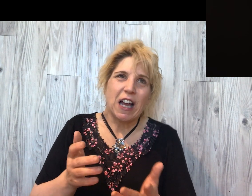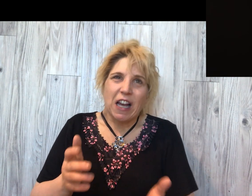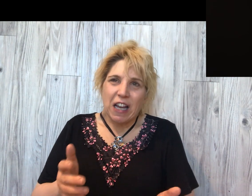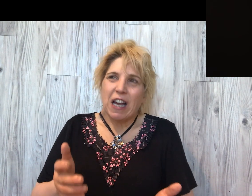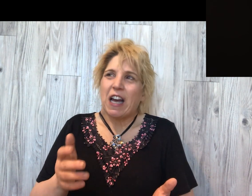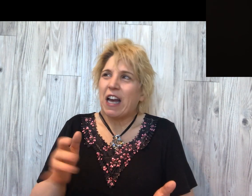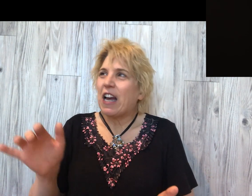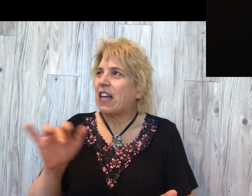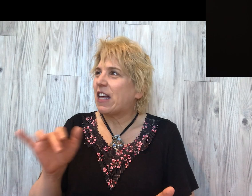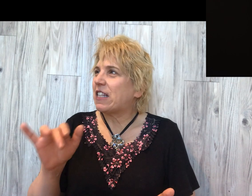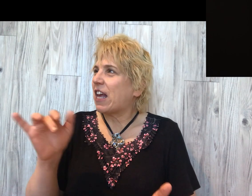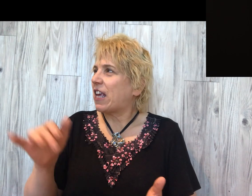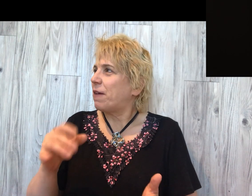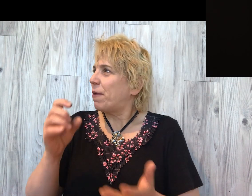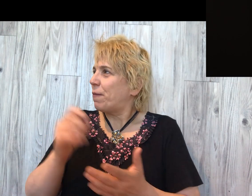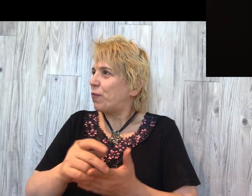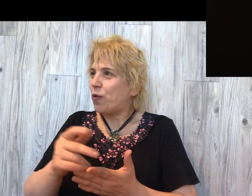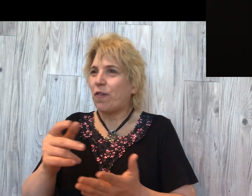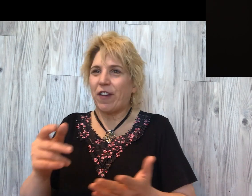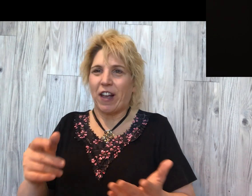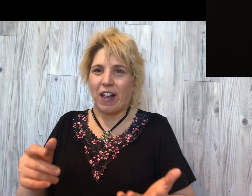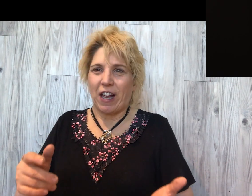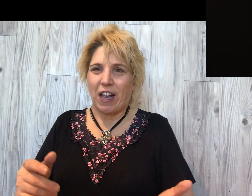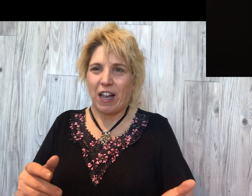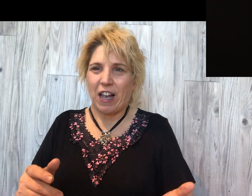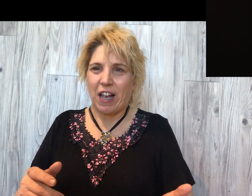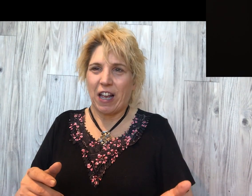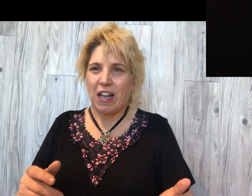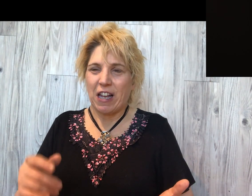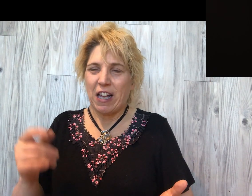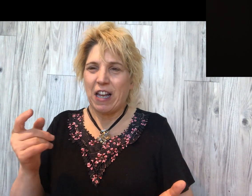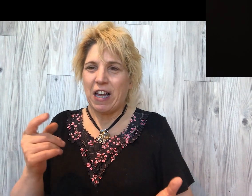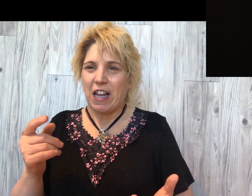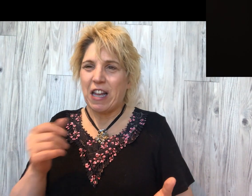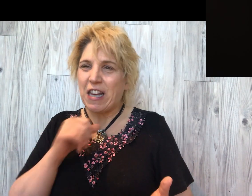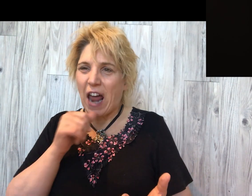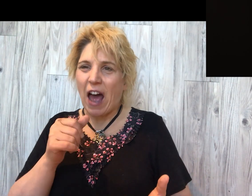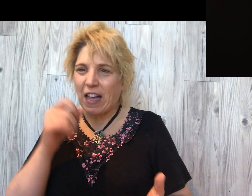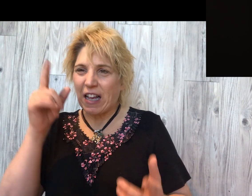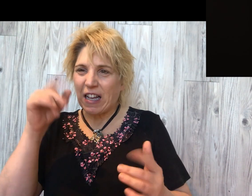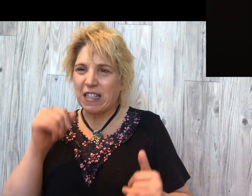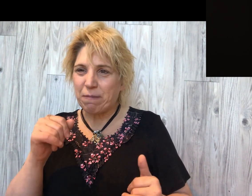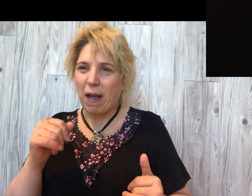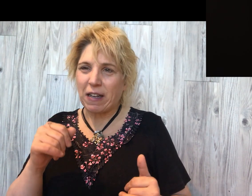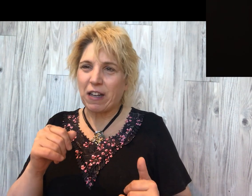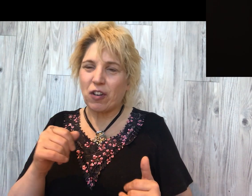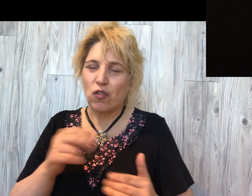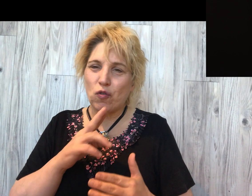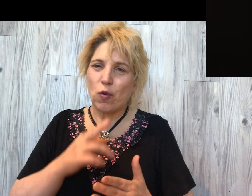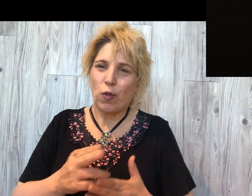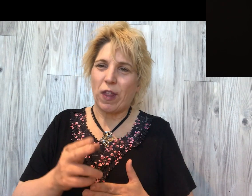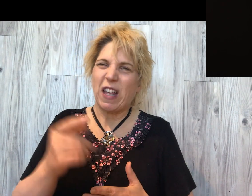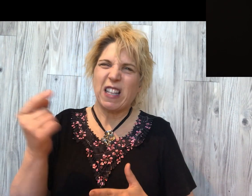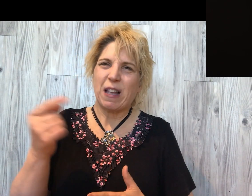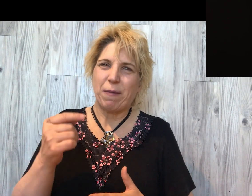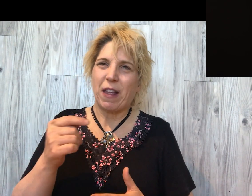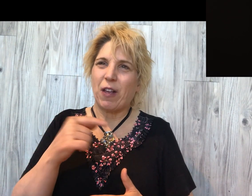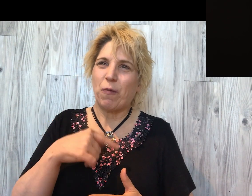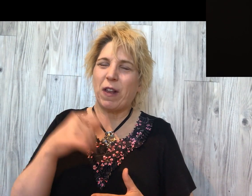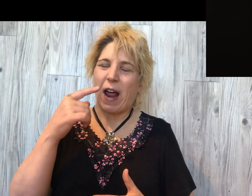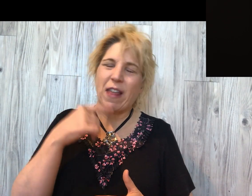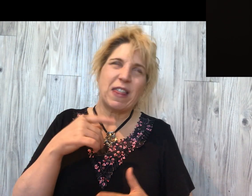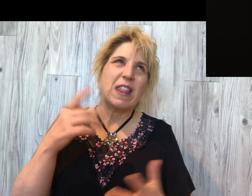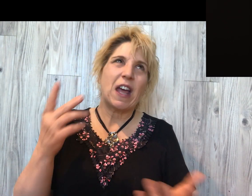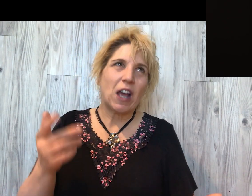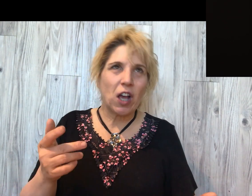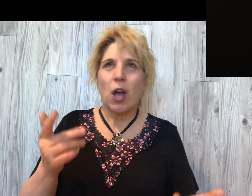that's like him verifying some unexpected truth. This is him declaring something that you wouldn't have